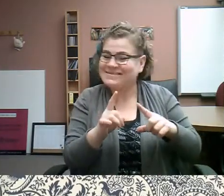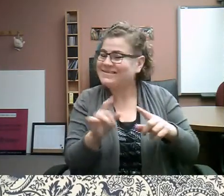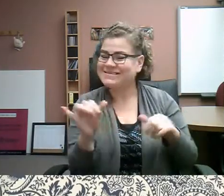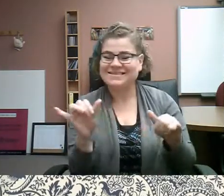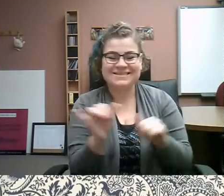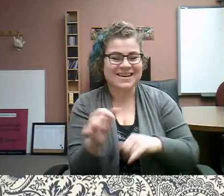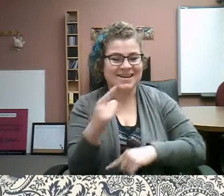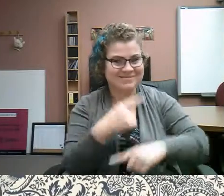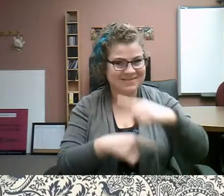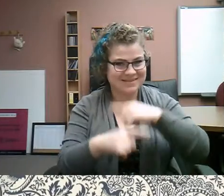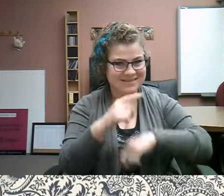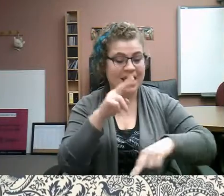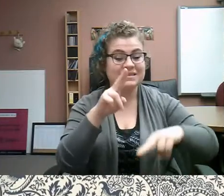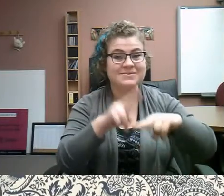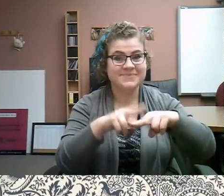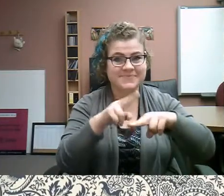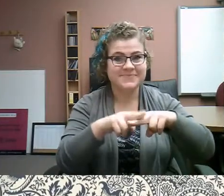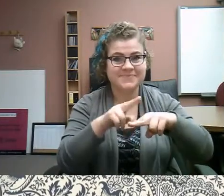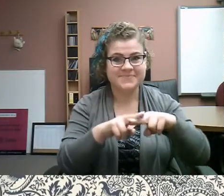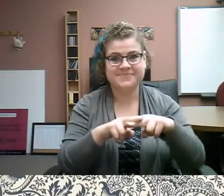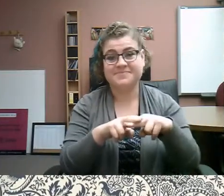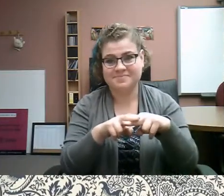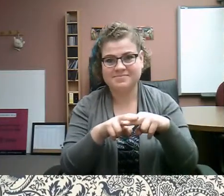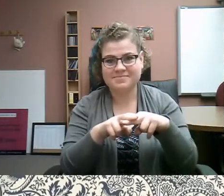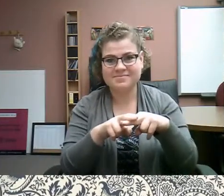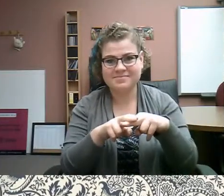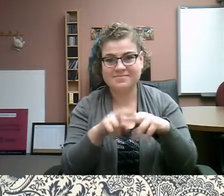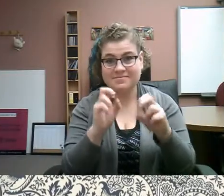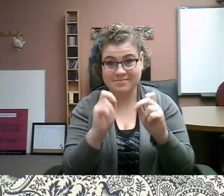The movement is different, but really the signs are the same.